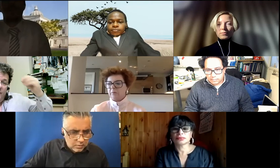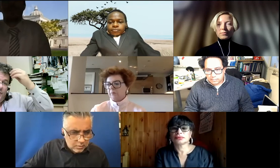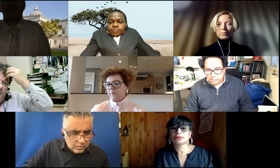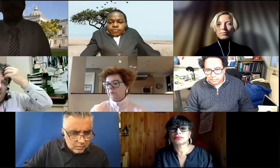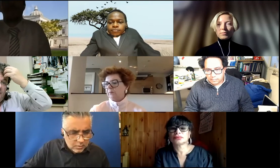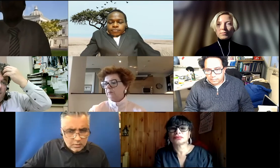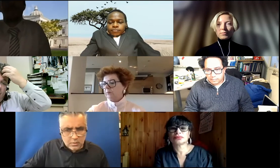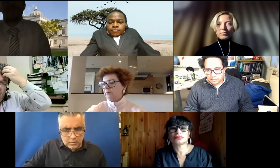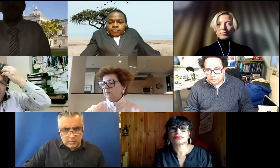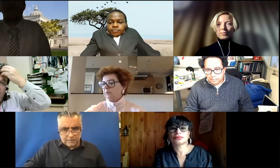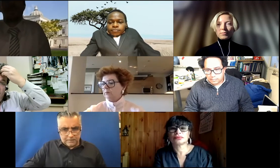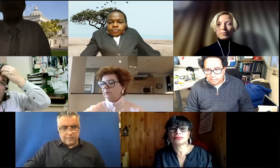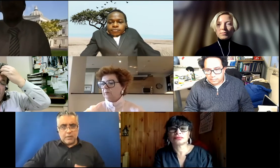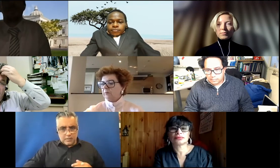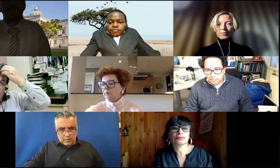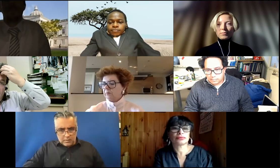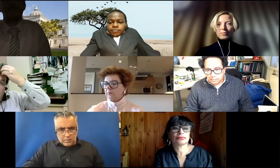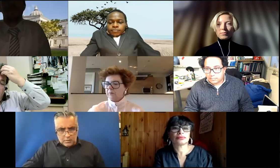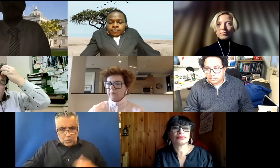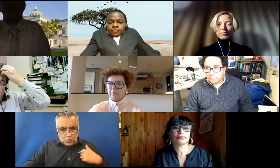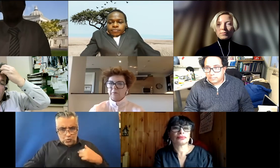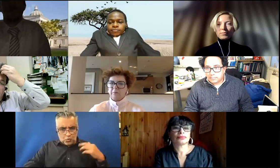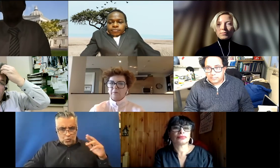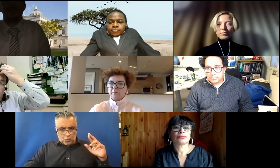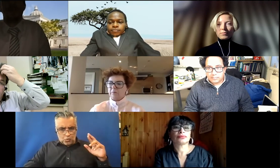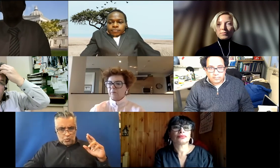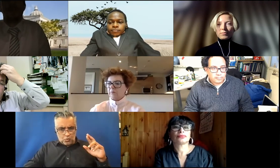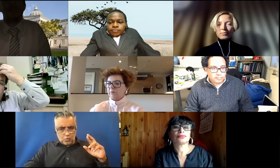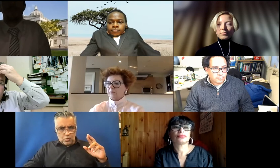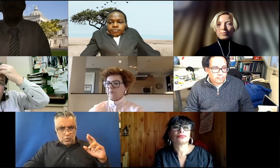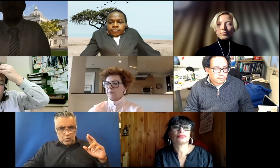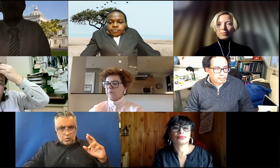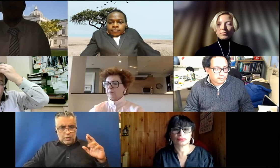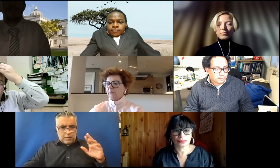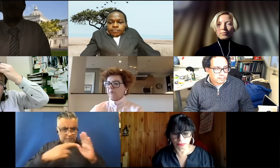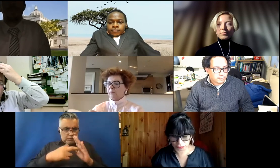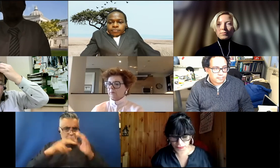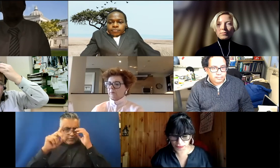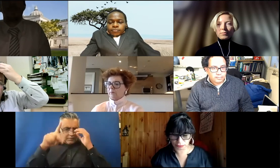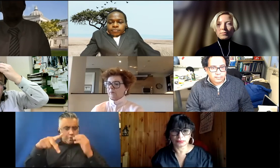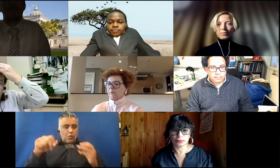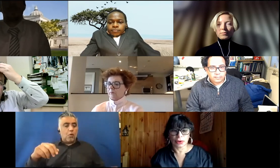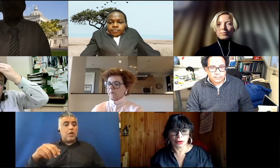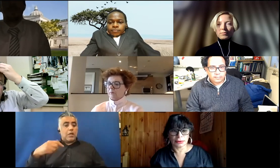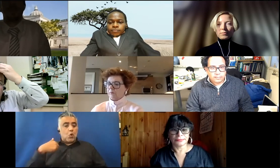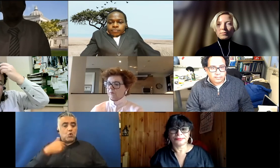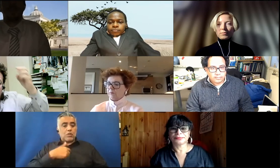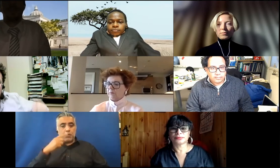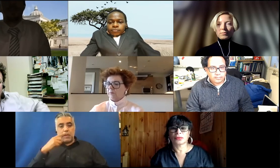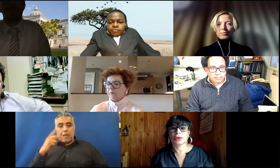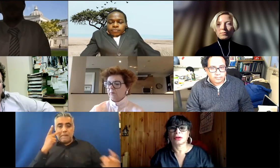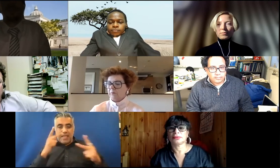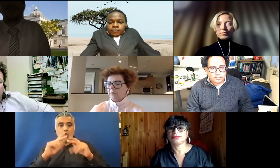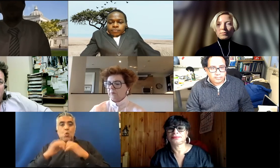I'm representative of an DPO and we are working with people with disabilities, and we are trying to find out